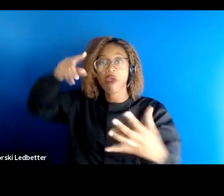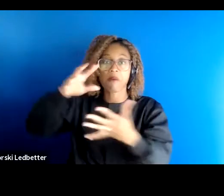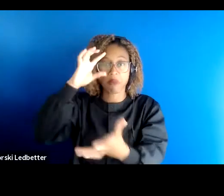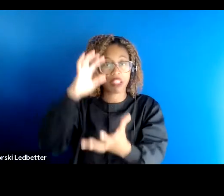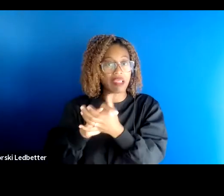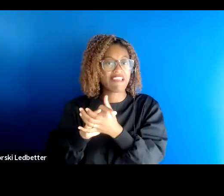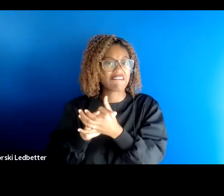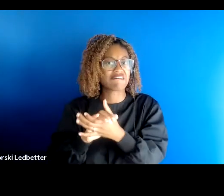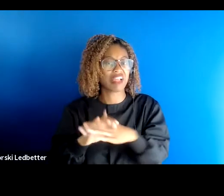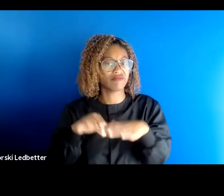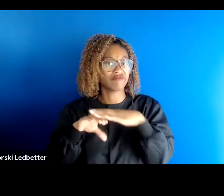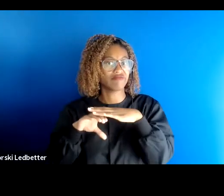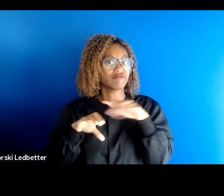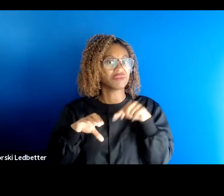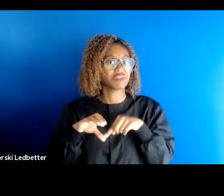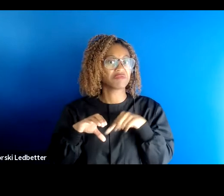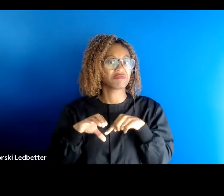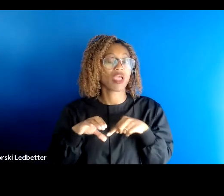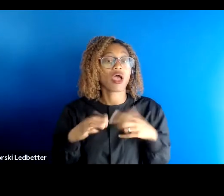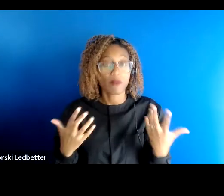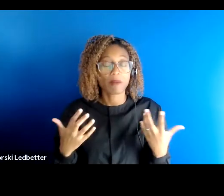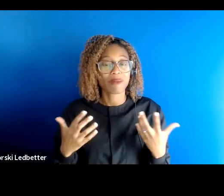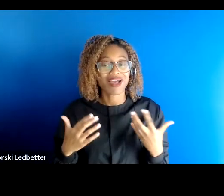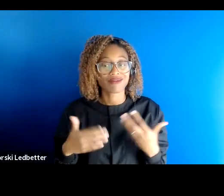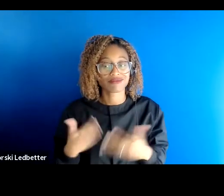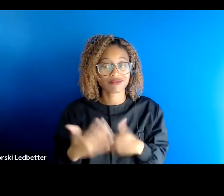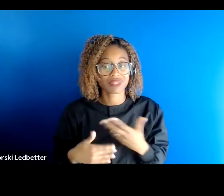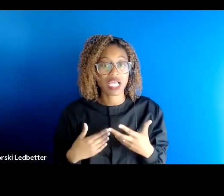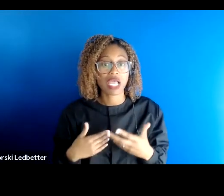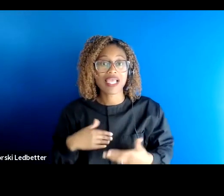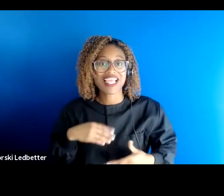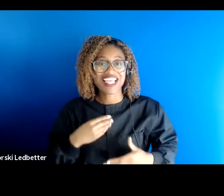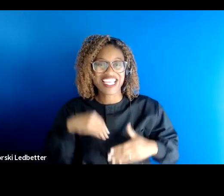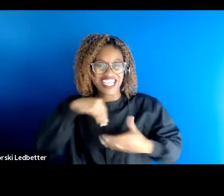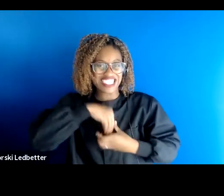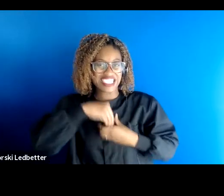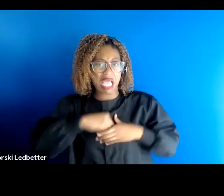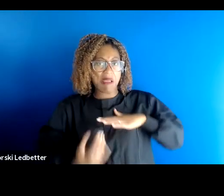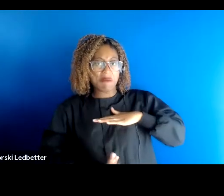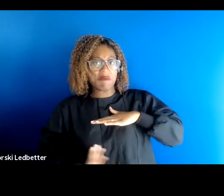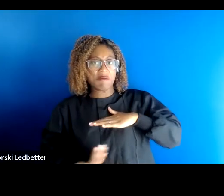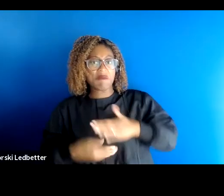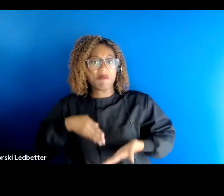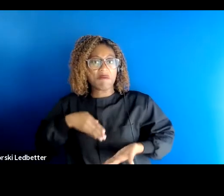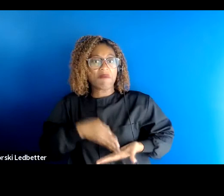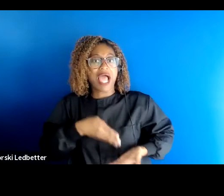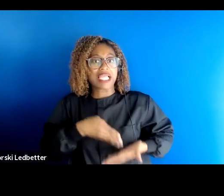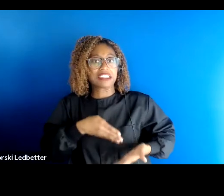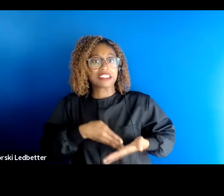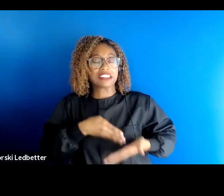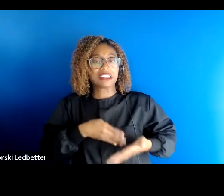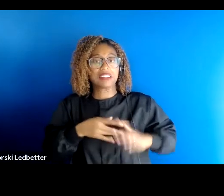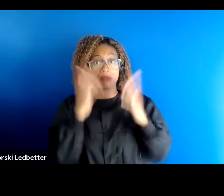these expectations and assumptions and biases that people then use to make judgment or